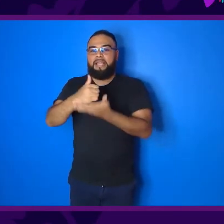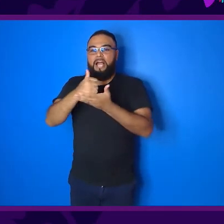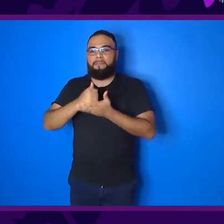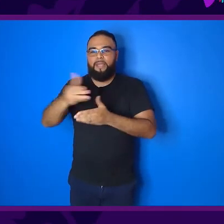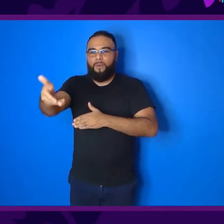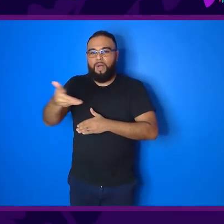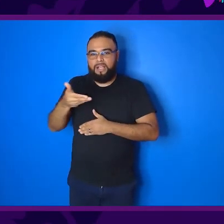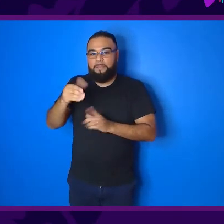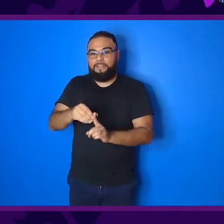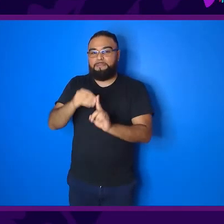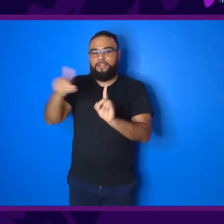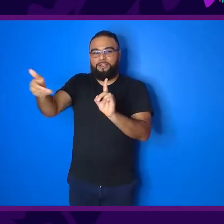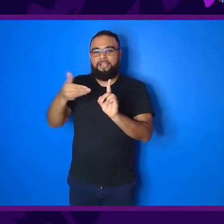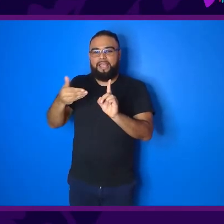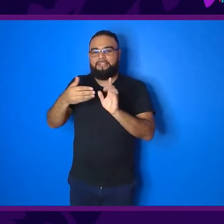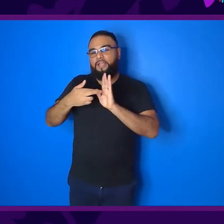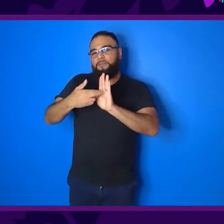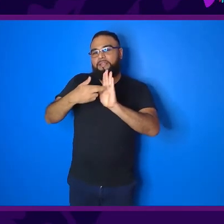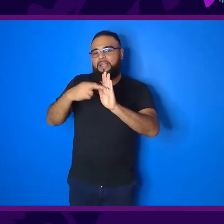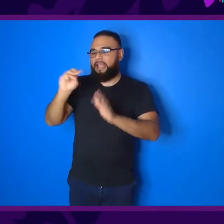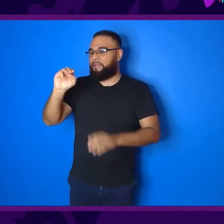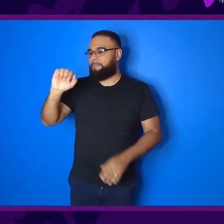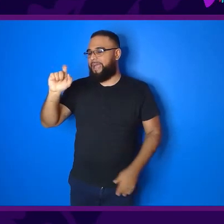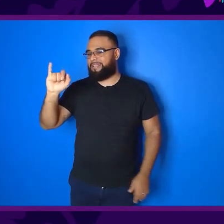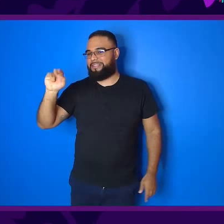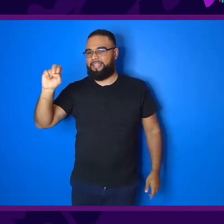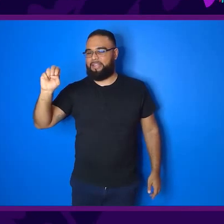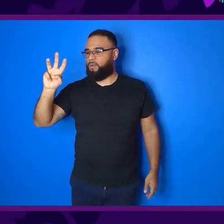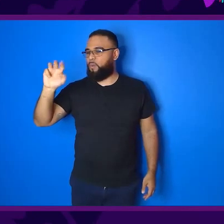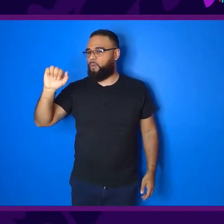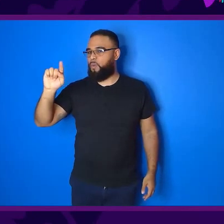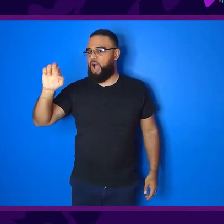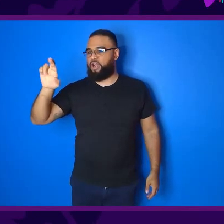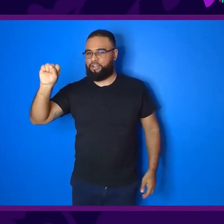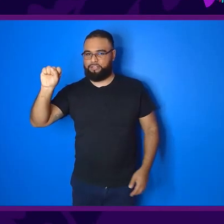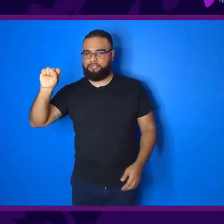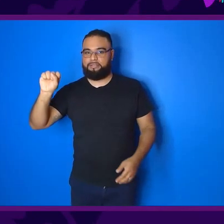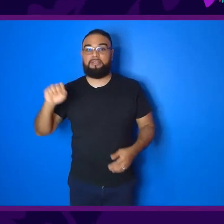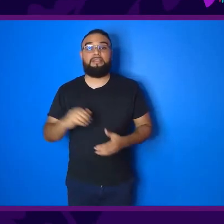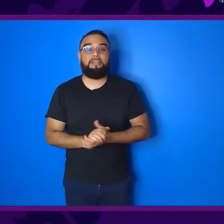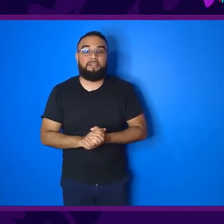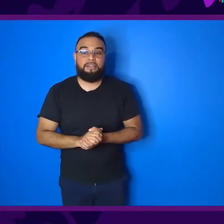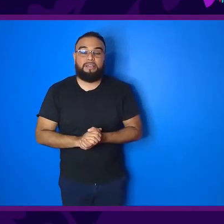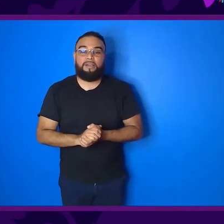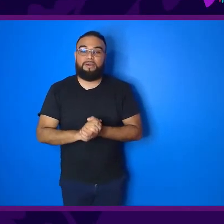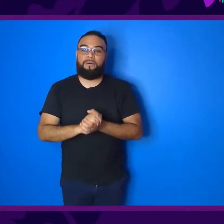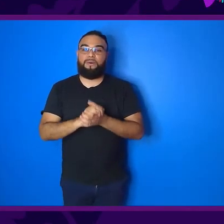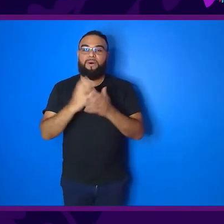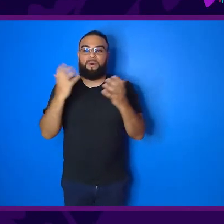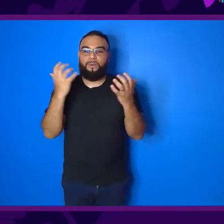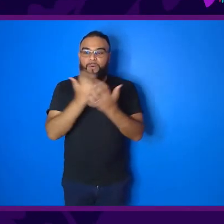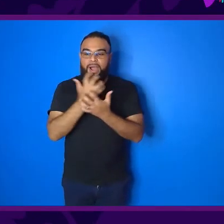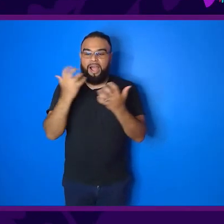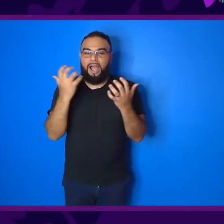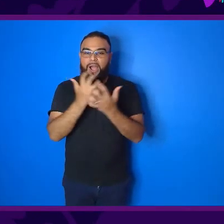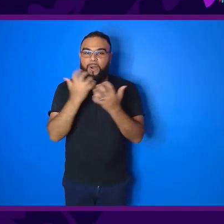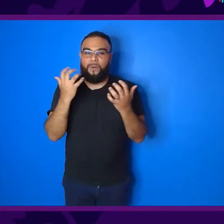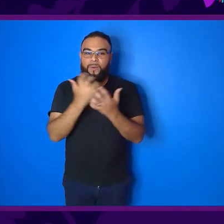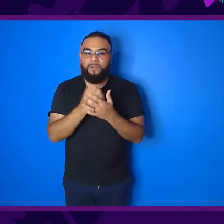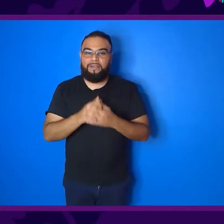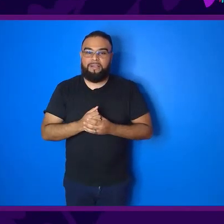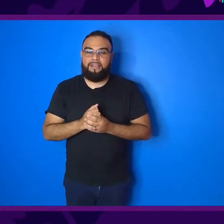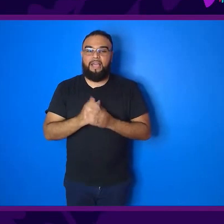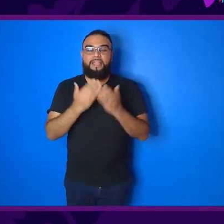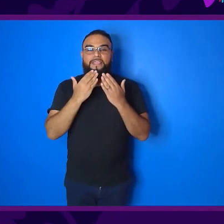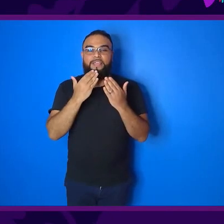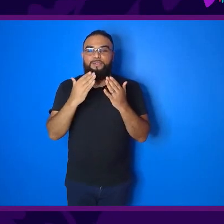guest, Representative Maxine Waters. Wow. What an introduction, and thank you so very much. But